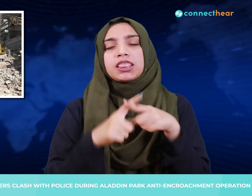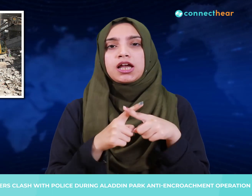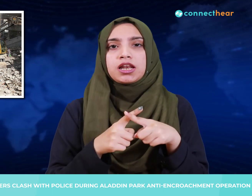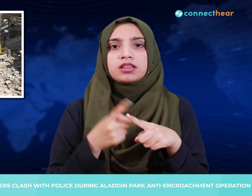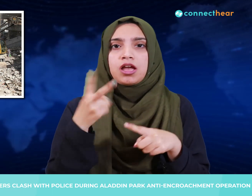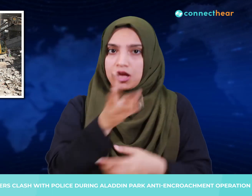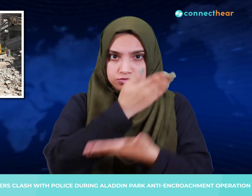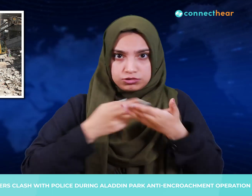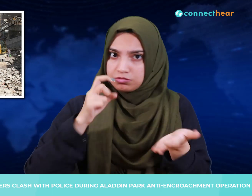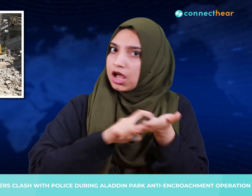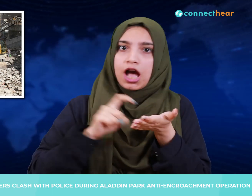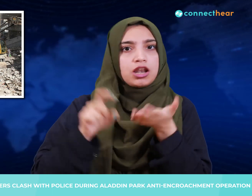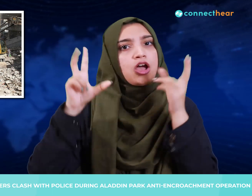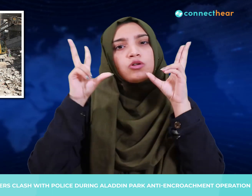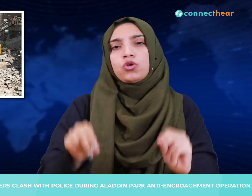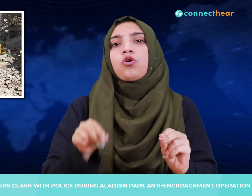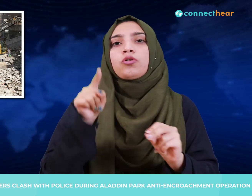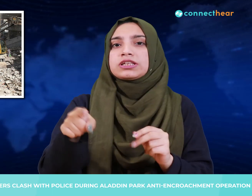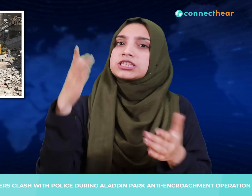take place," said one of the protesters.